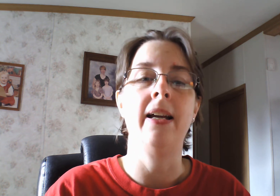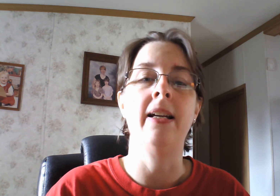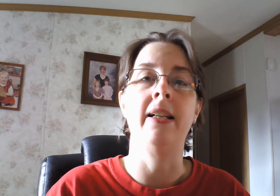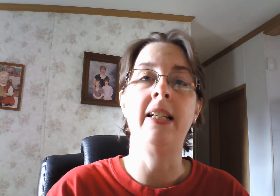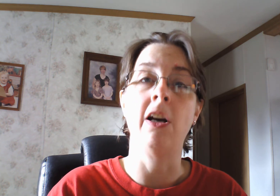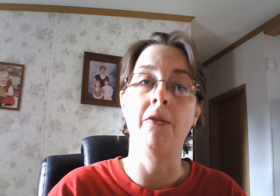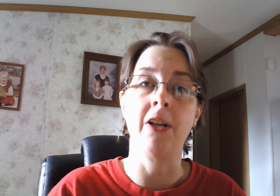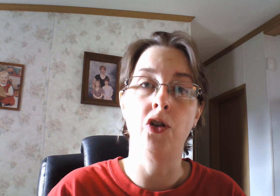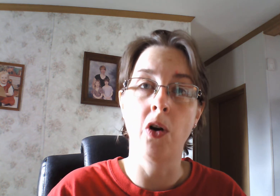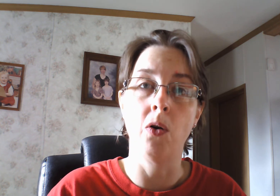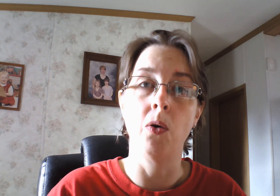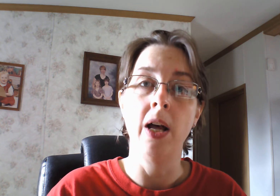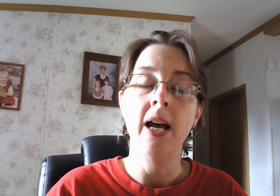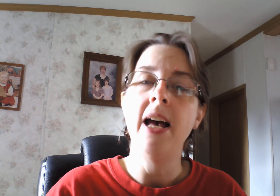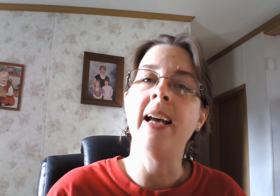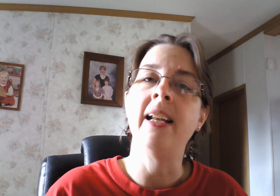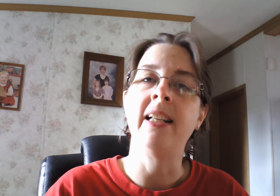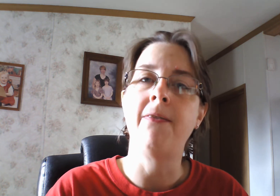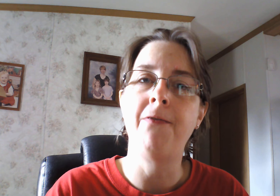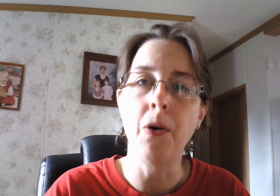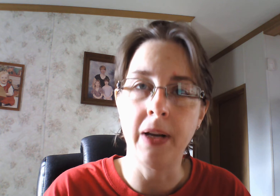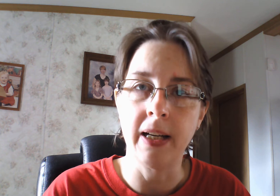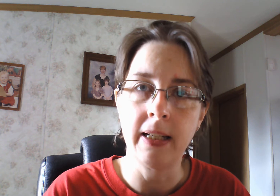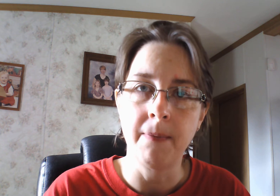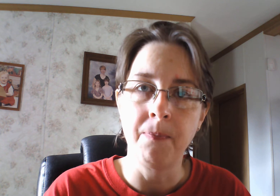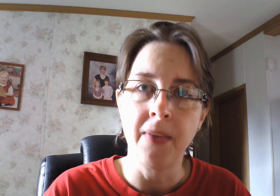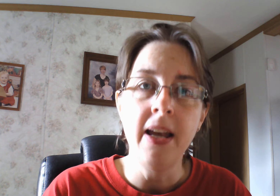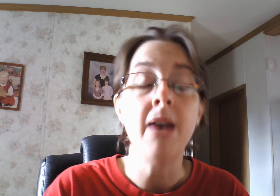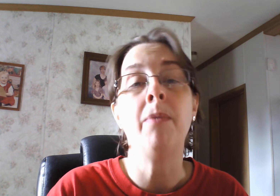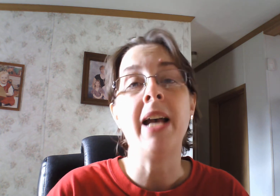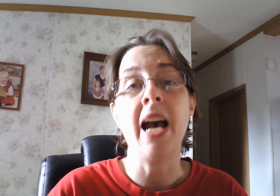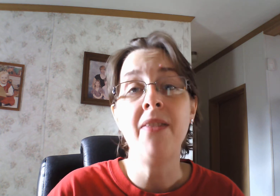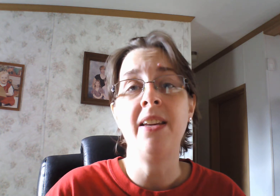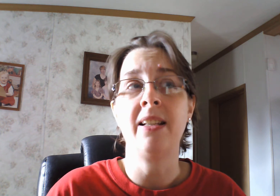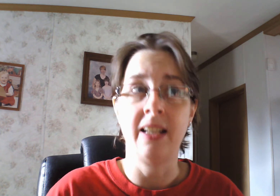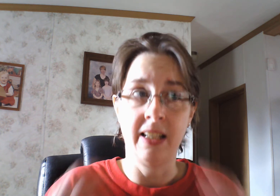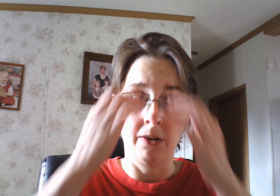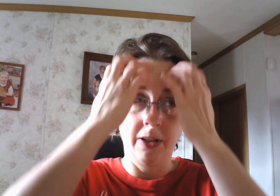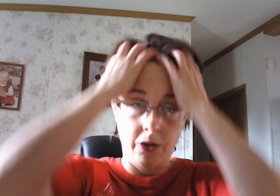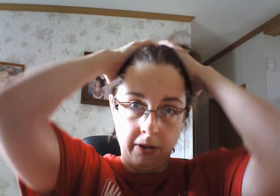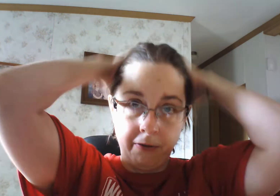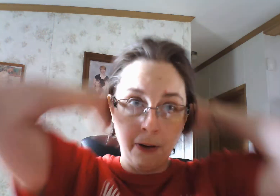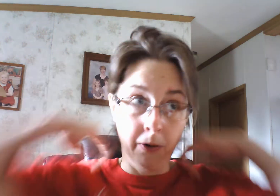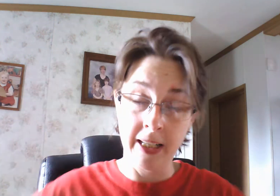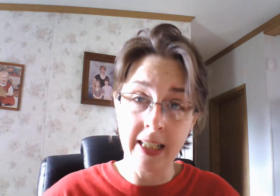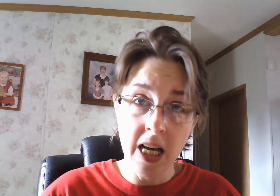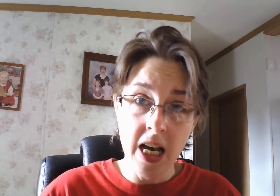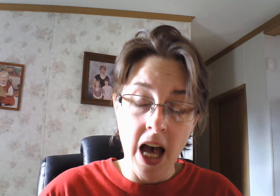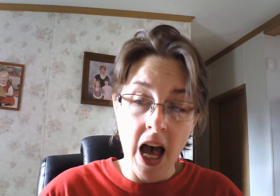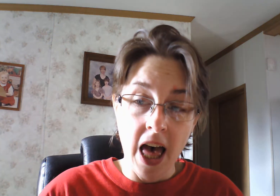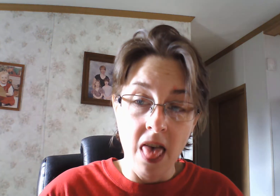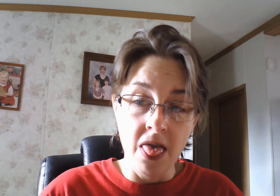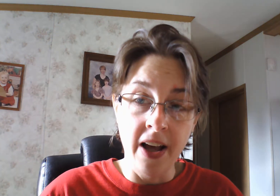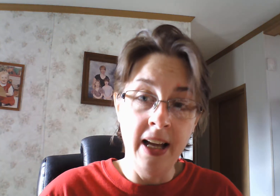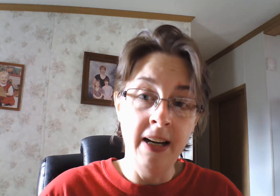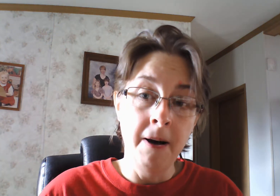is self-control, and it's focus. And when we have things like self-control and focus, then